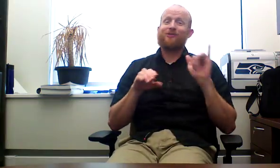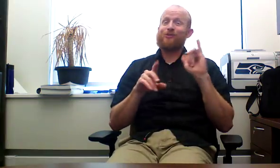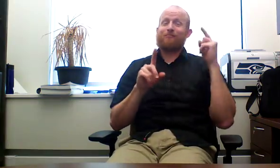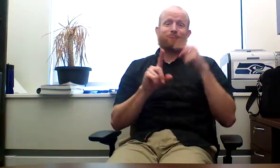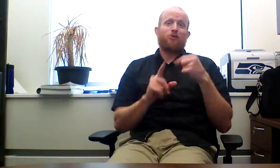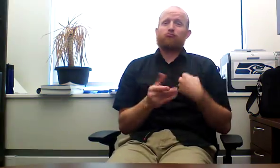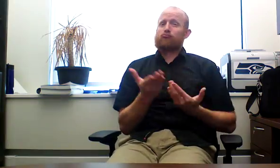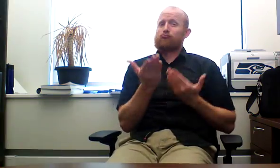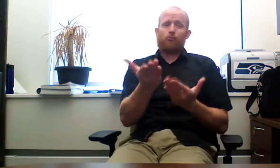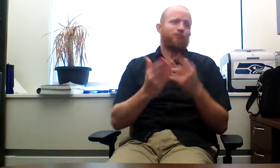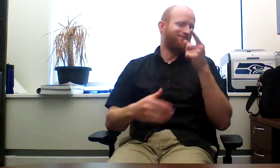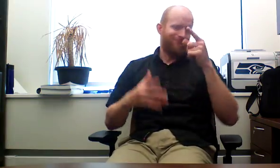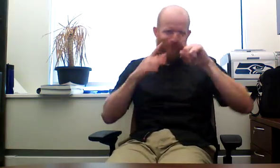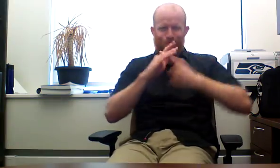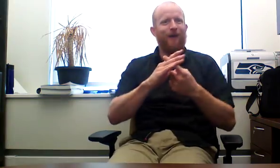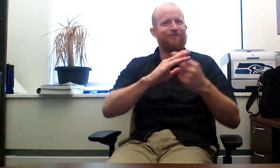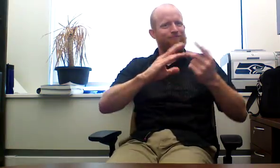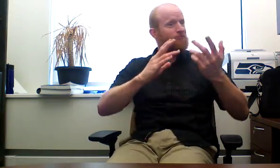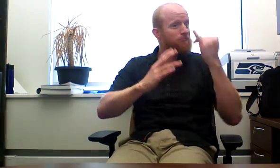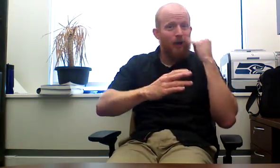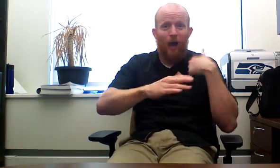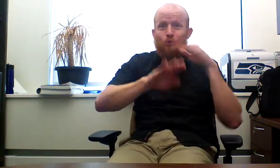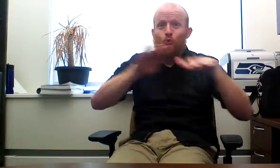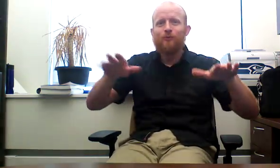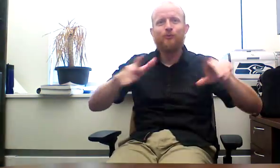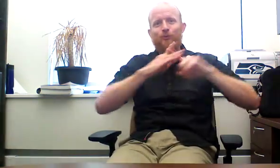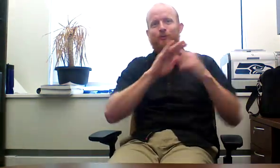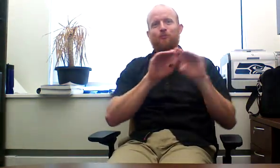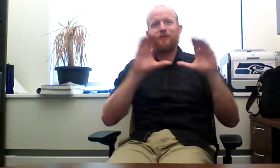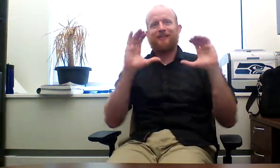them learn how to walk. And it's the same idea with swimming. If you start when they're